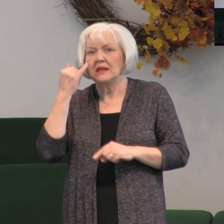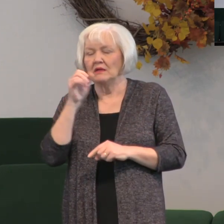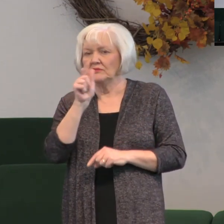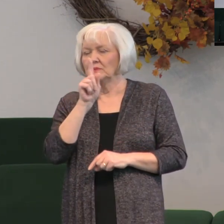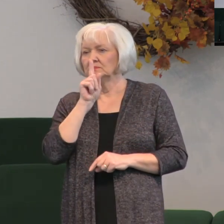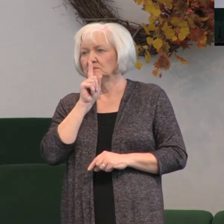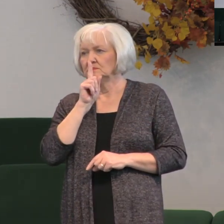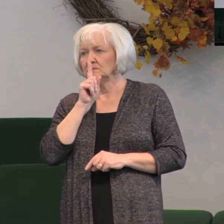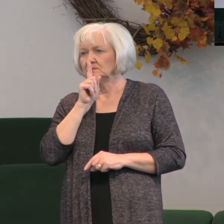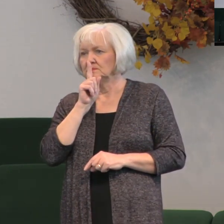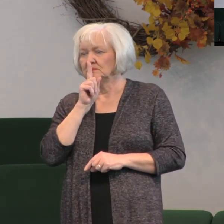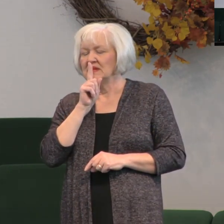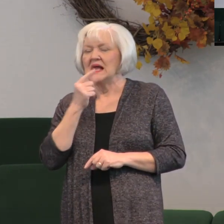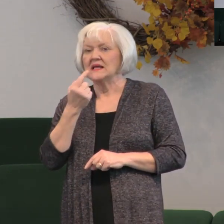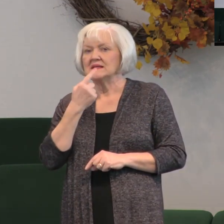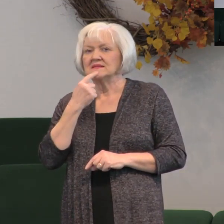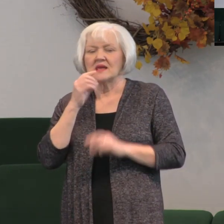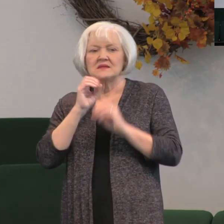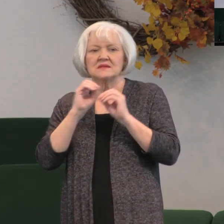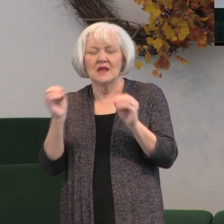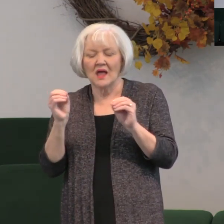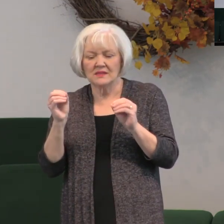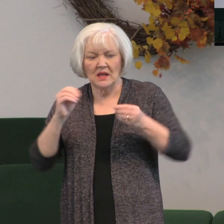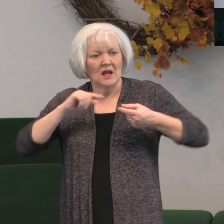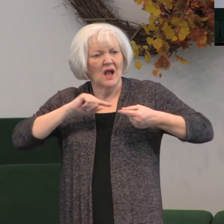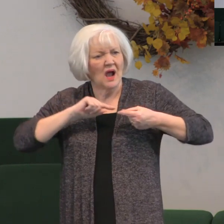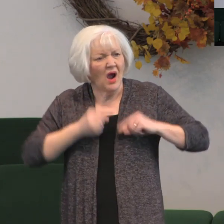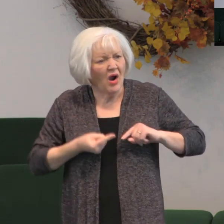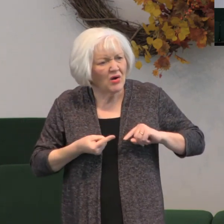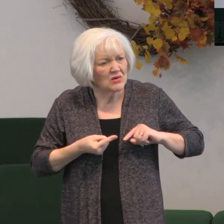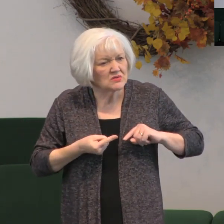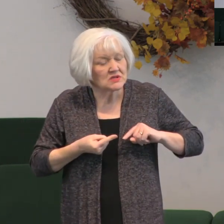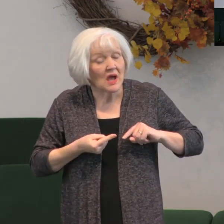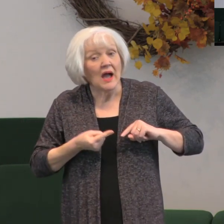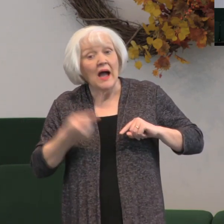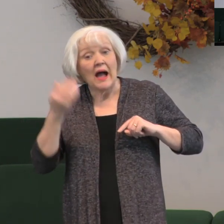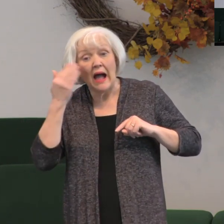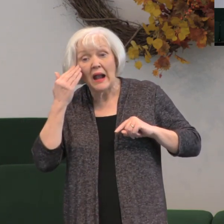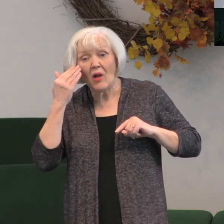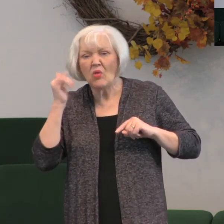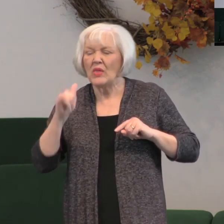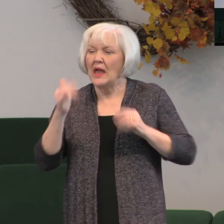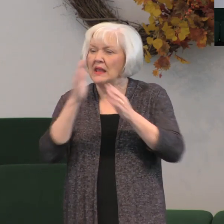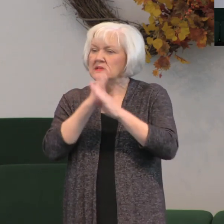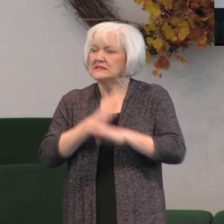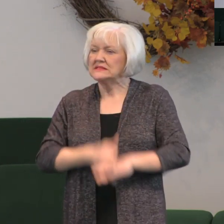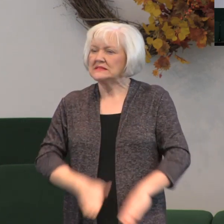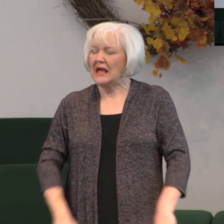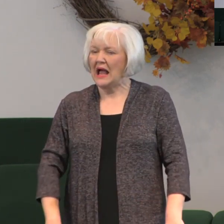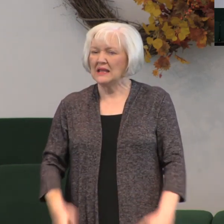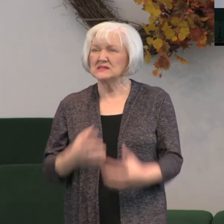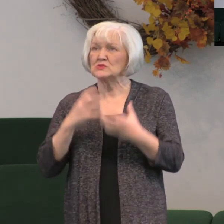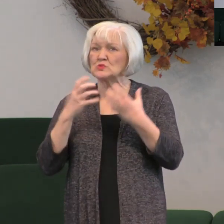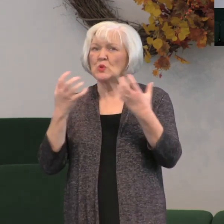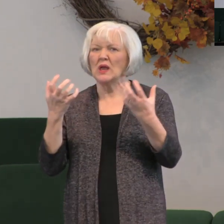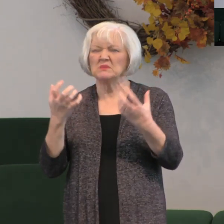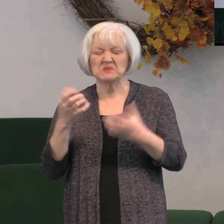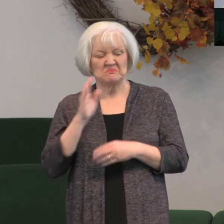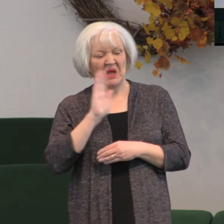all. All too soon, I discovered what she meant. The silence that seemed to scream that my daughter's life